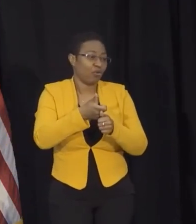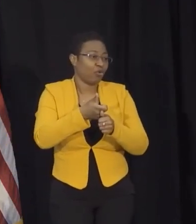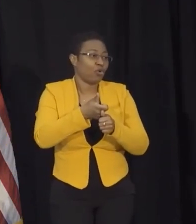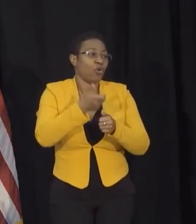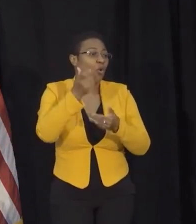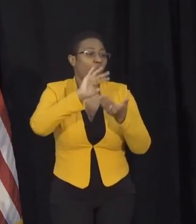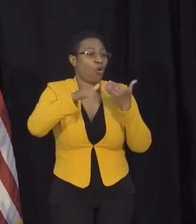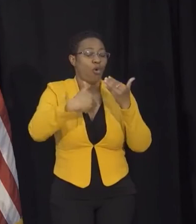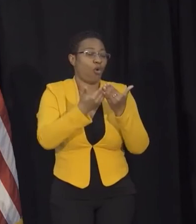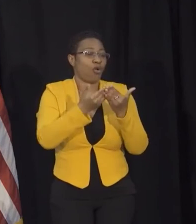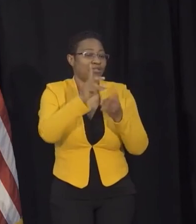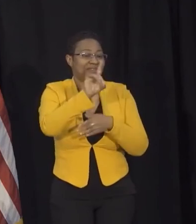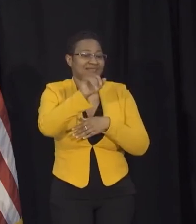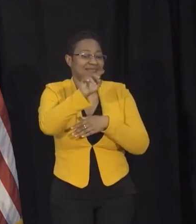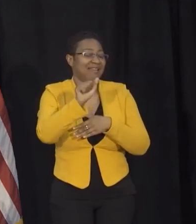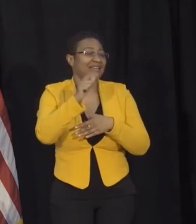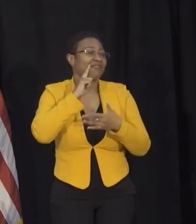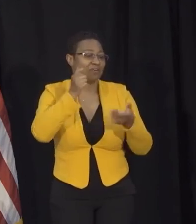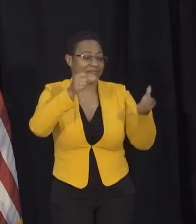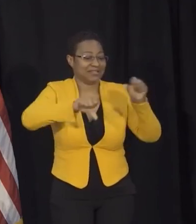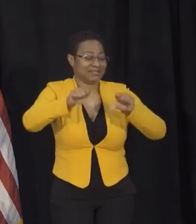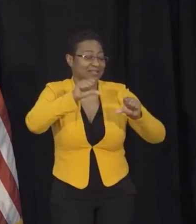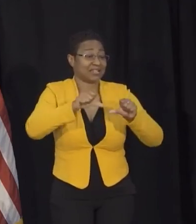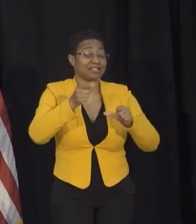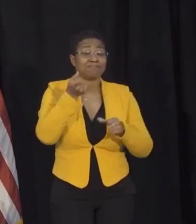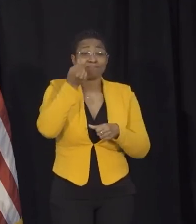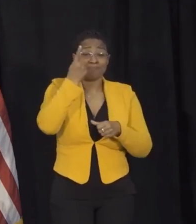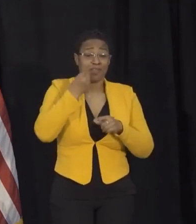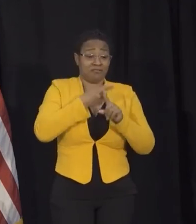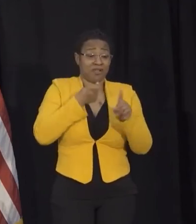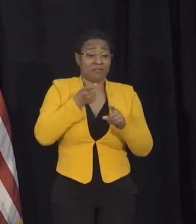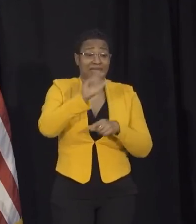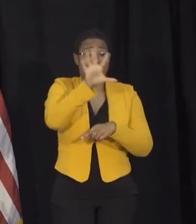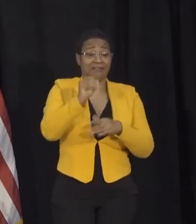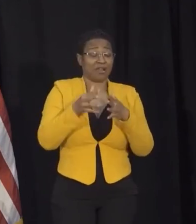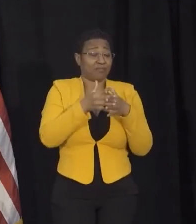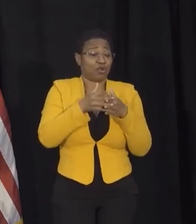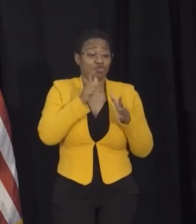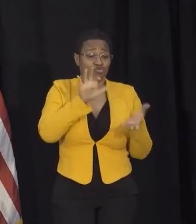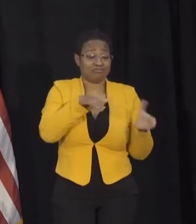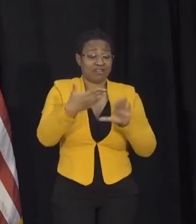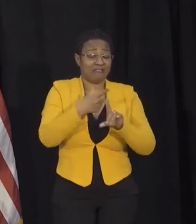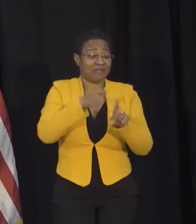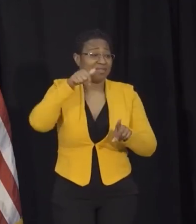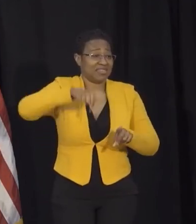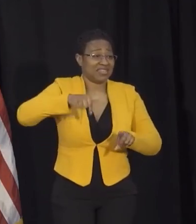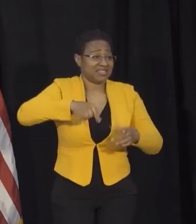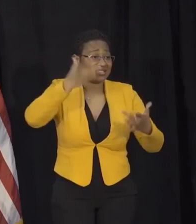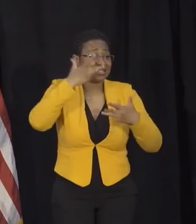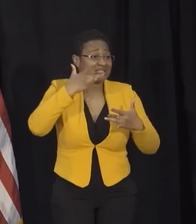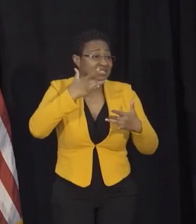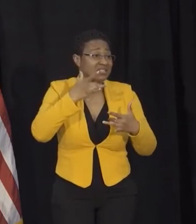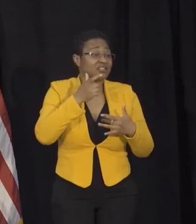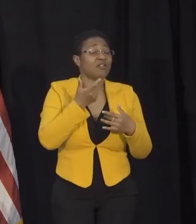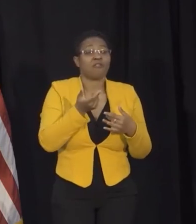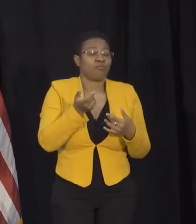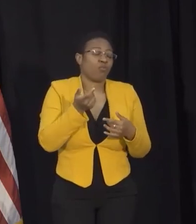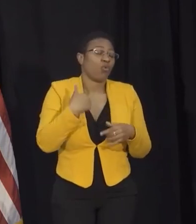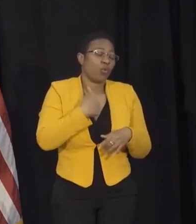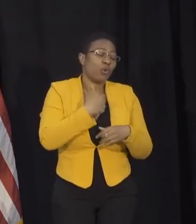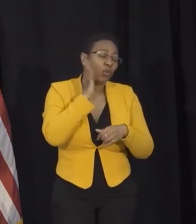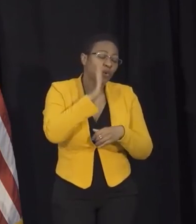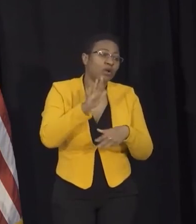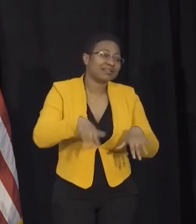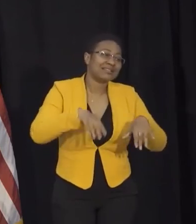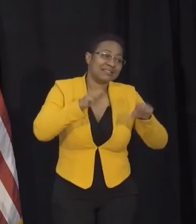the fatality rate of African Americans in this country from COVID-19. We're going